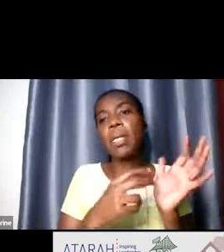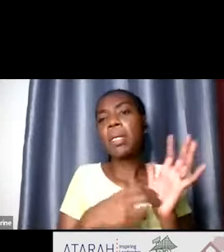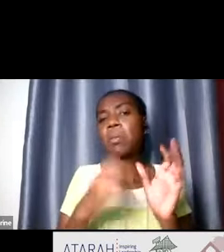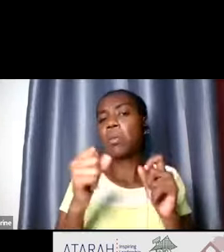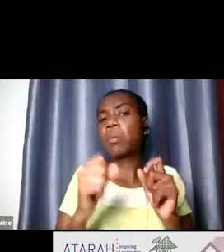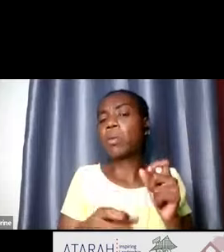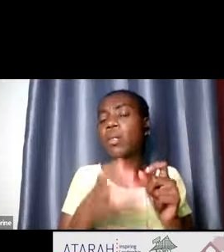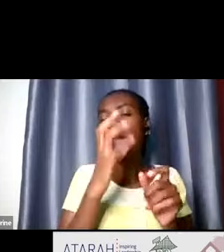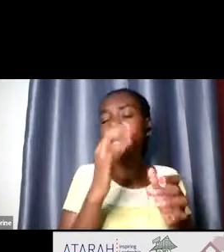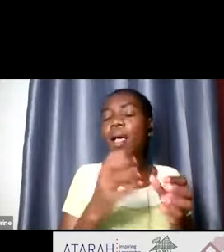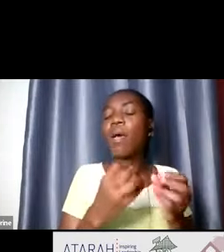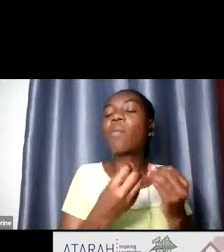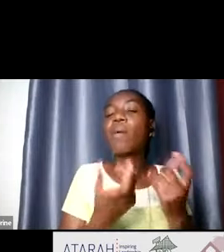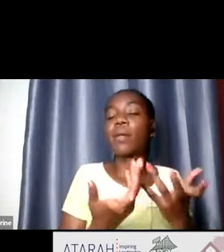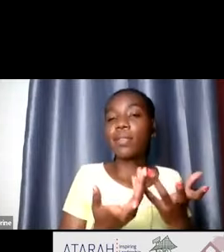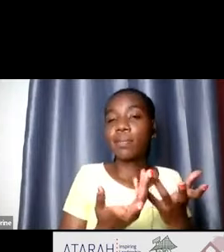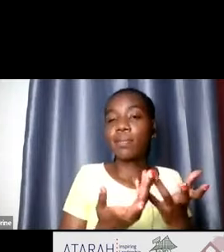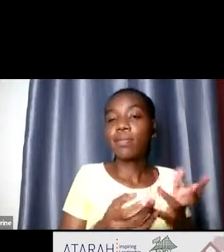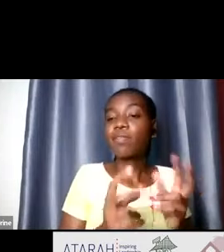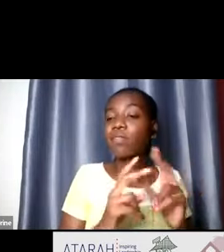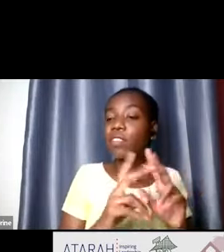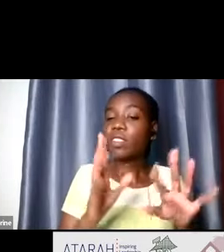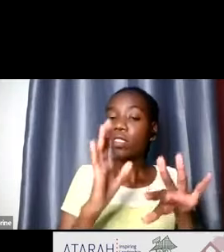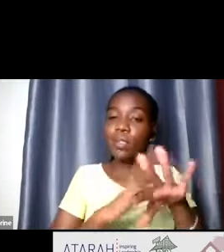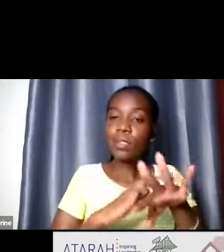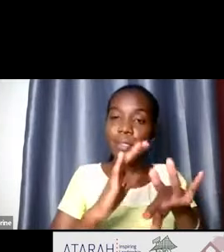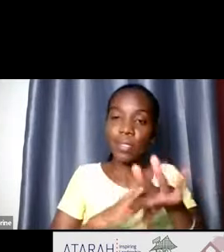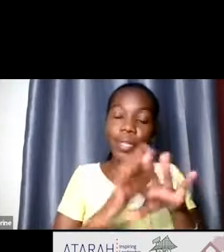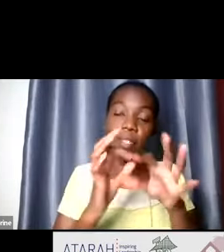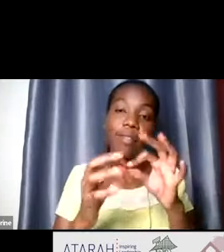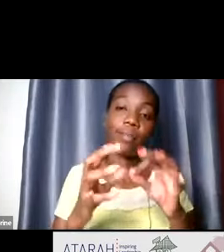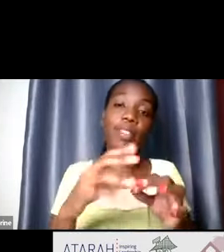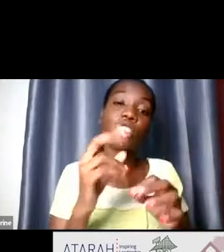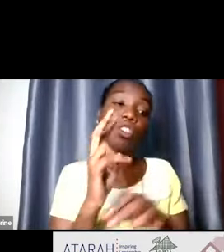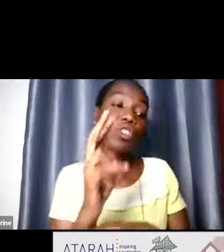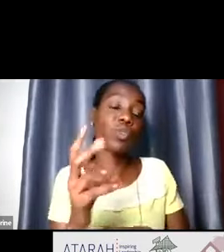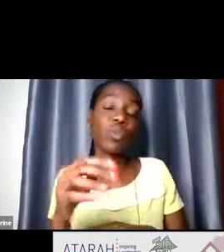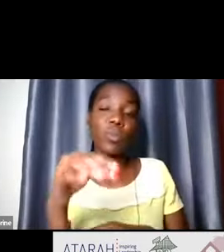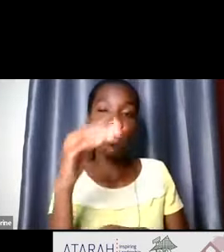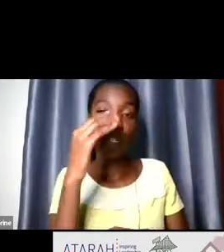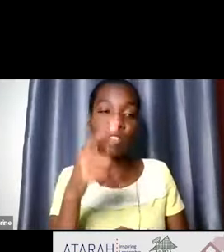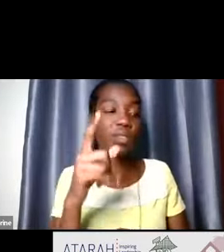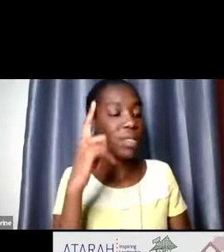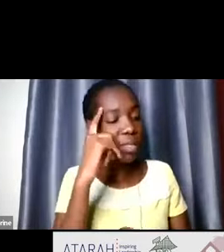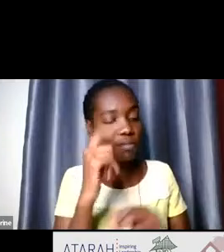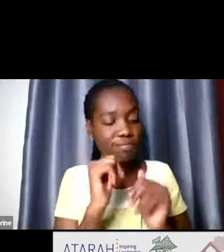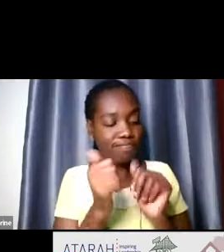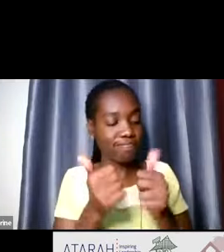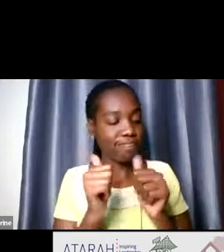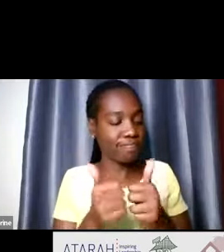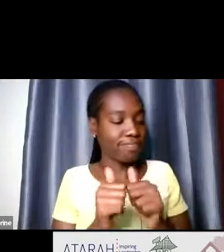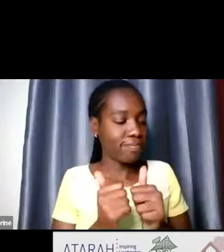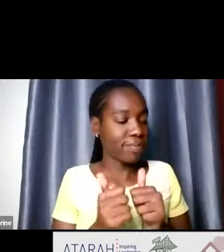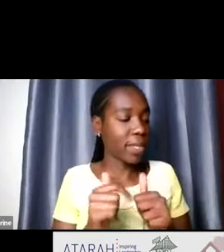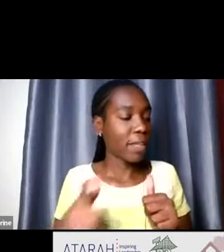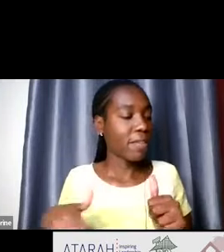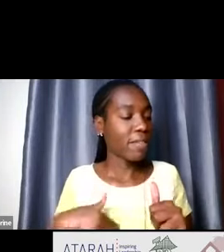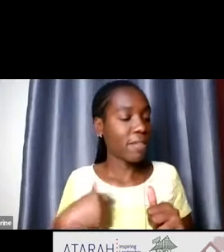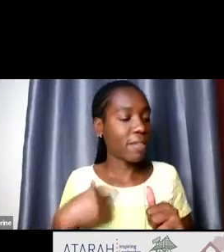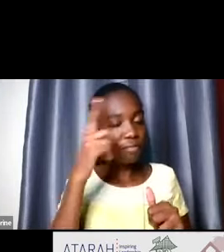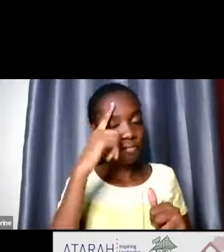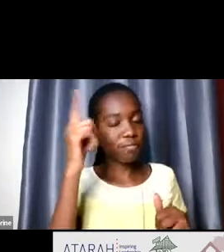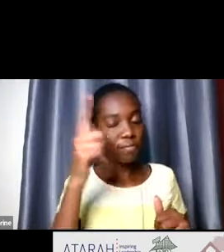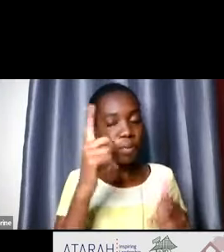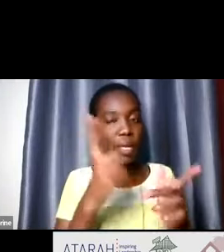drink? Very good. When you take 2 beers, you will sleep well. You will feel tipsy, you'll sleep